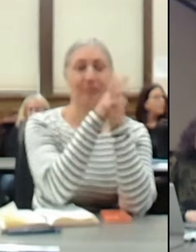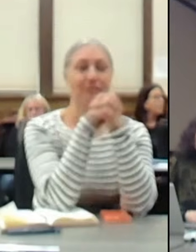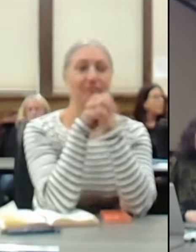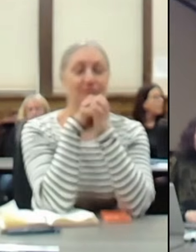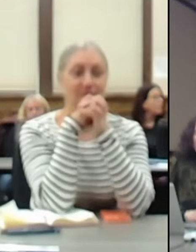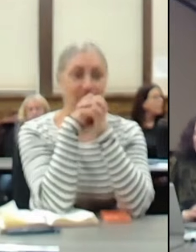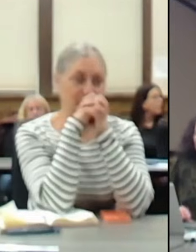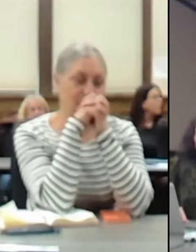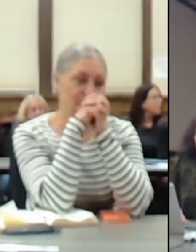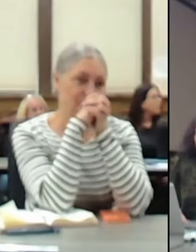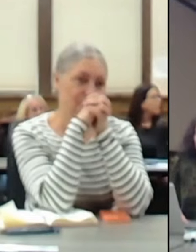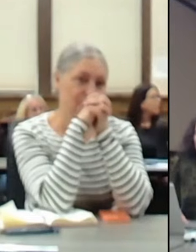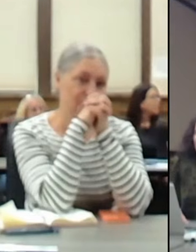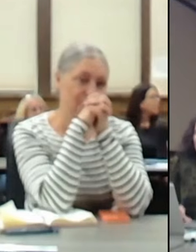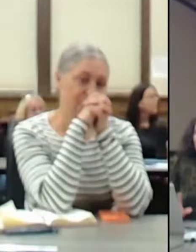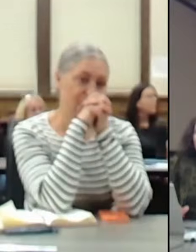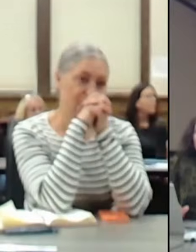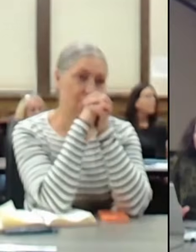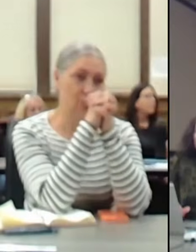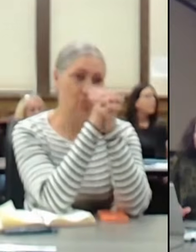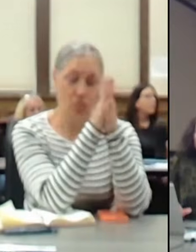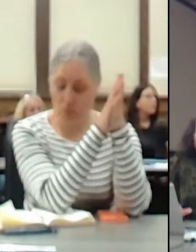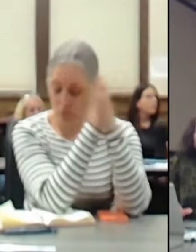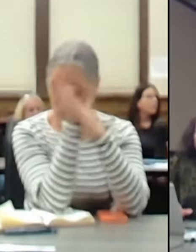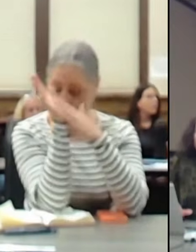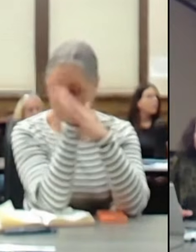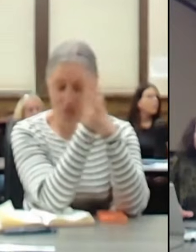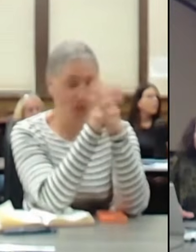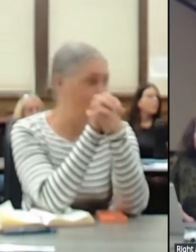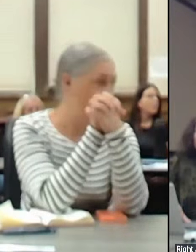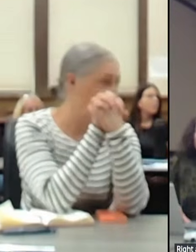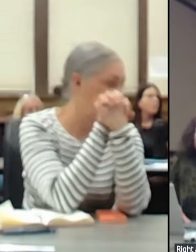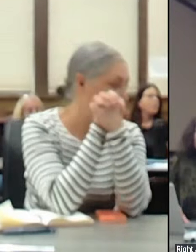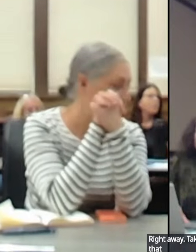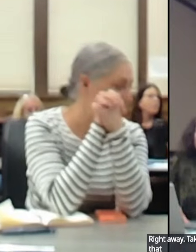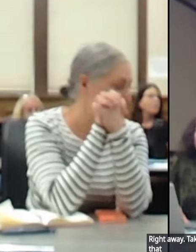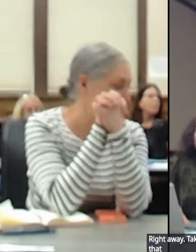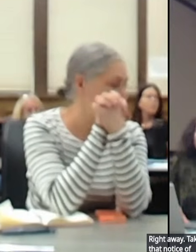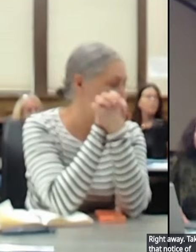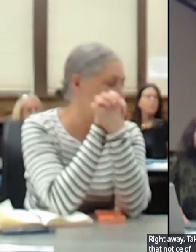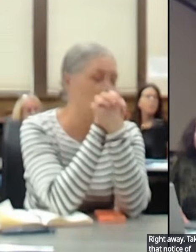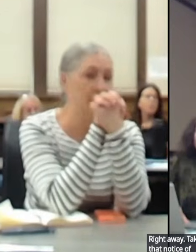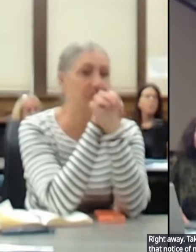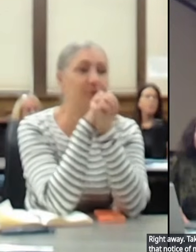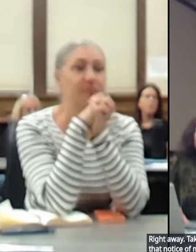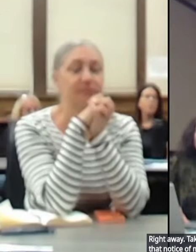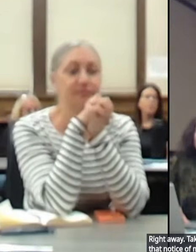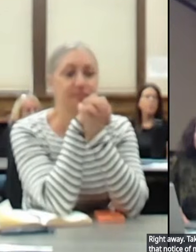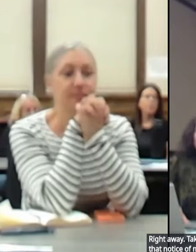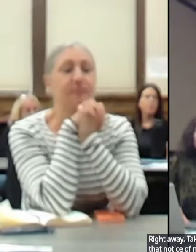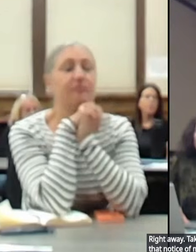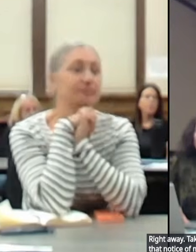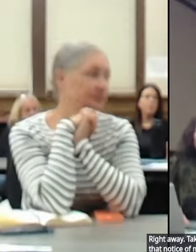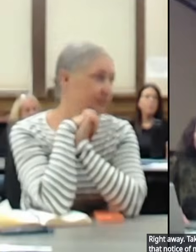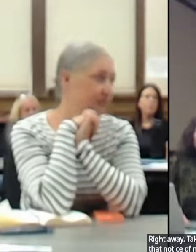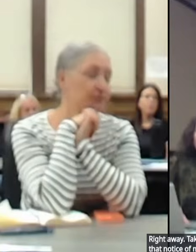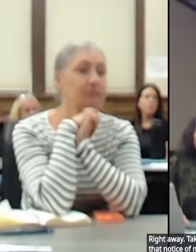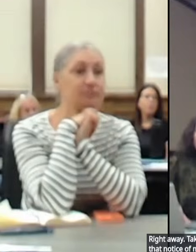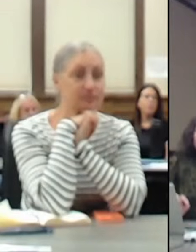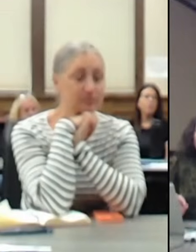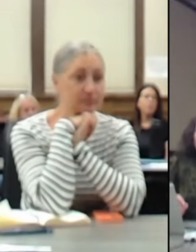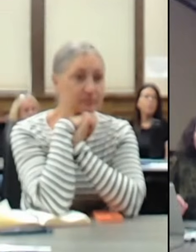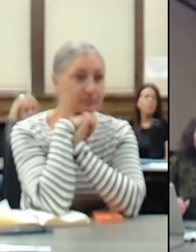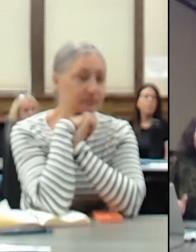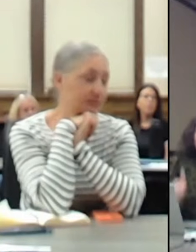Yeah. take advantage of that, okay. So subject to any questions about that notice of motion? Is it safe to call for